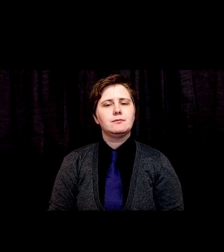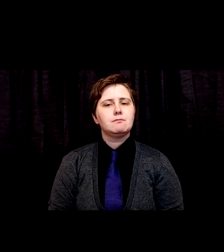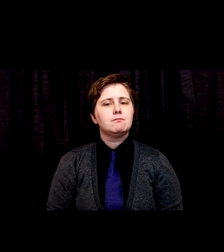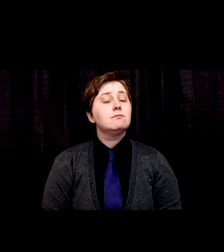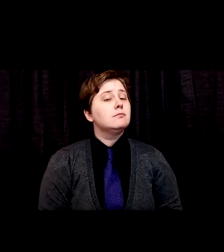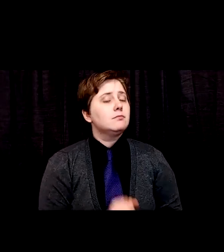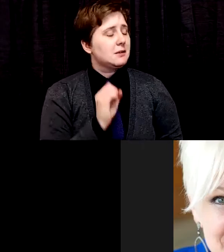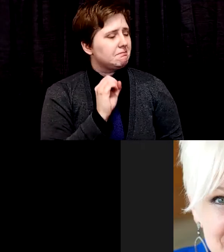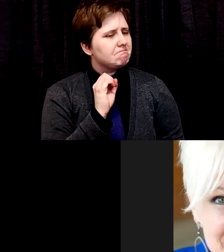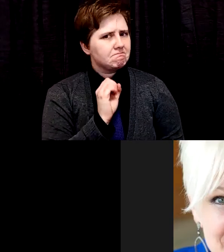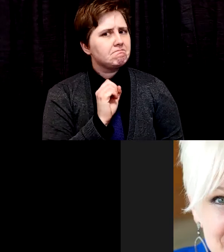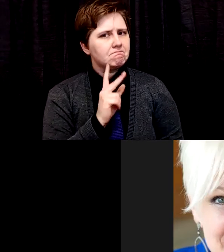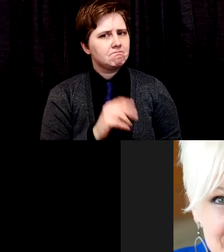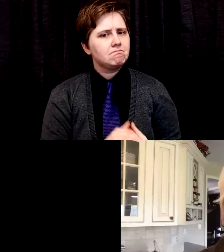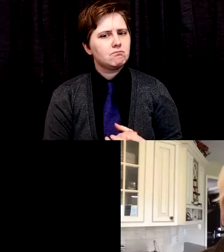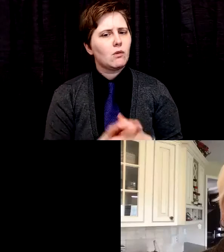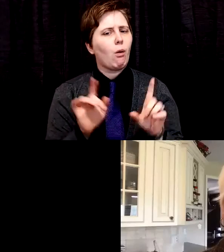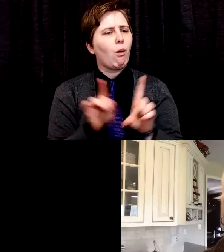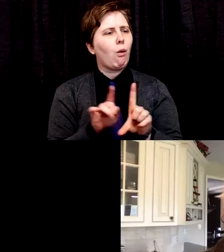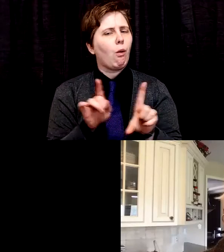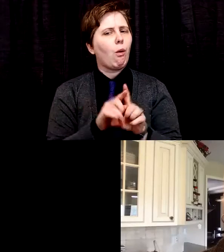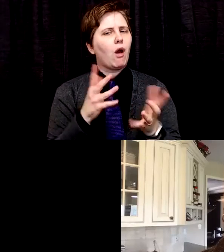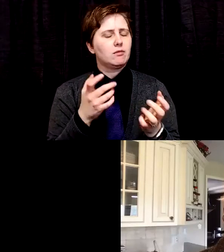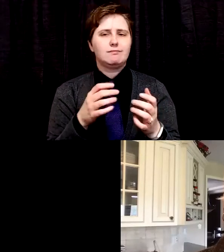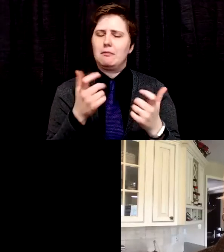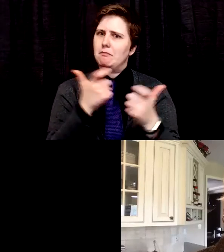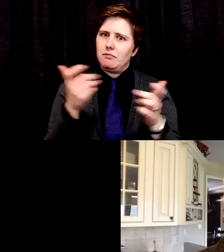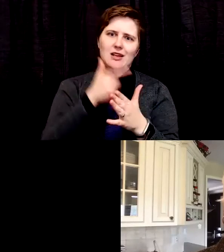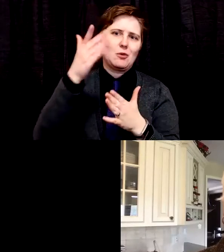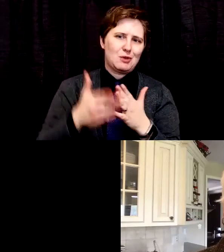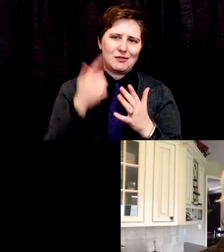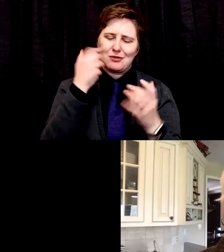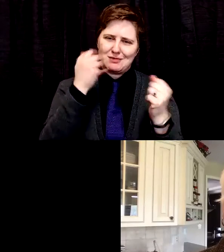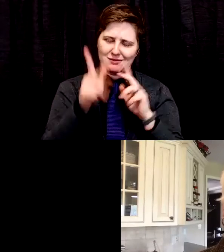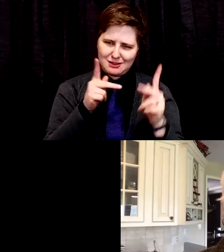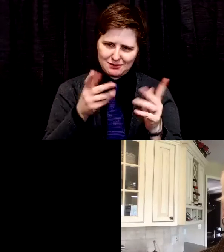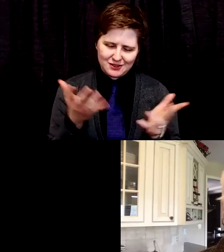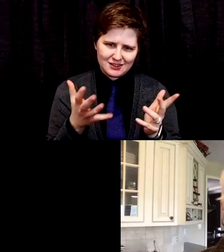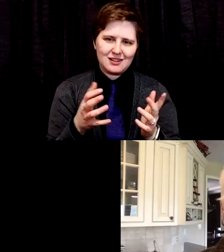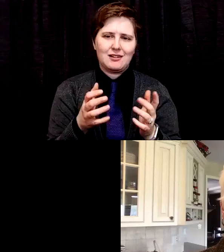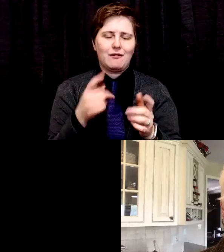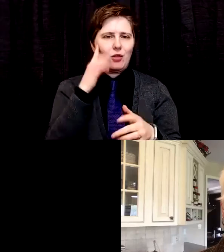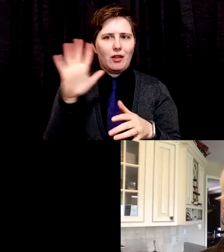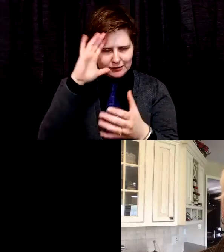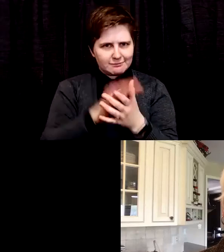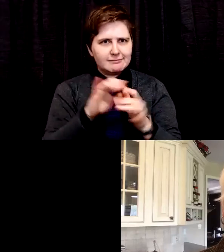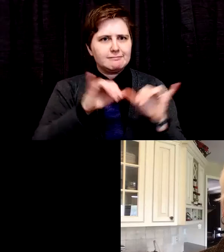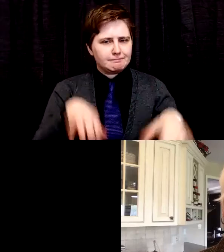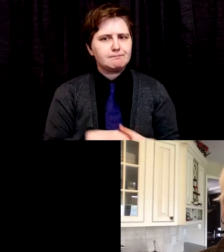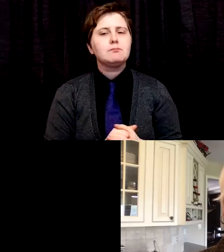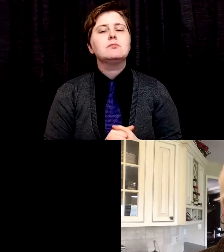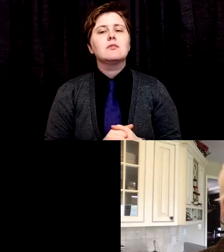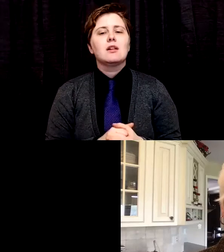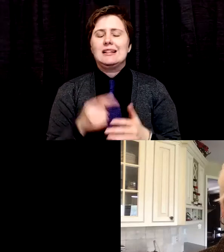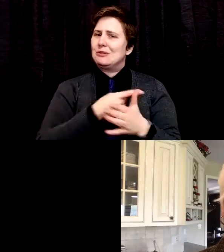Okay, Eric, also want to hit upon, it's a big weekend for a Yes, lot of yes. folks of faith. So there are, it's